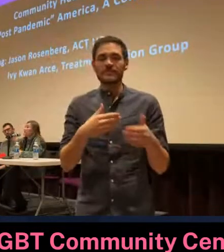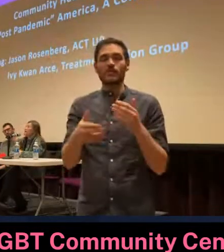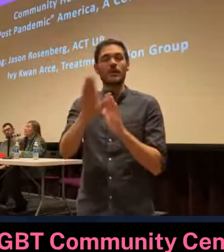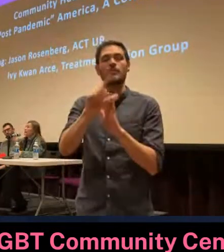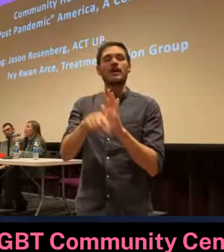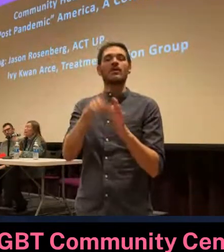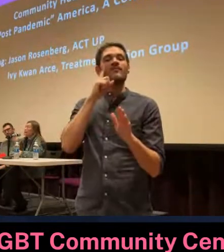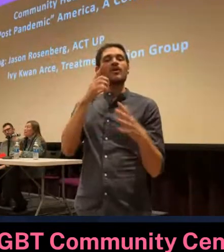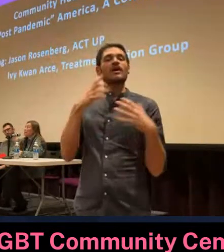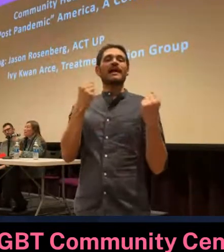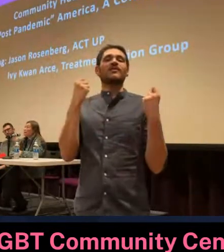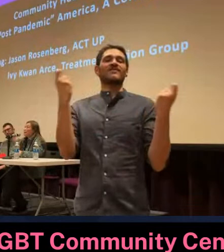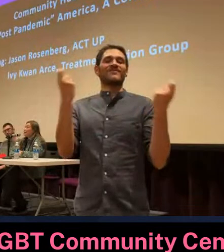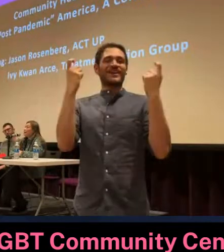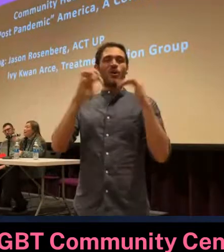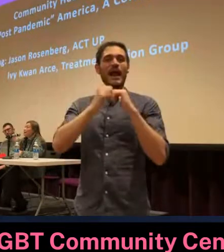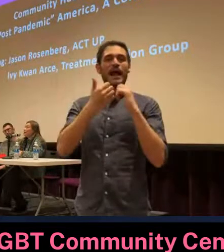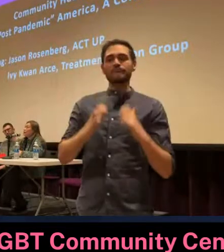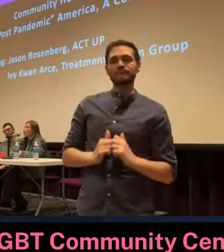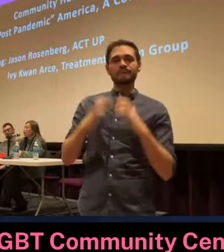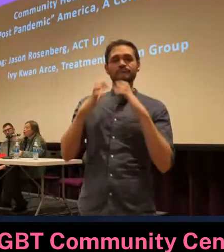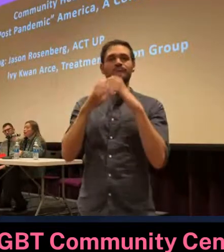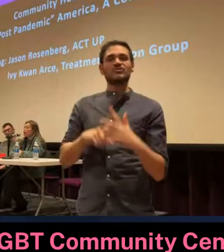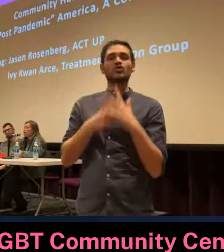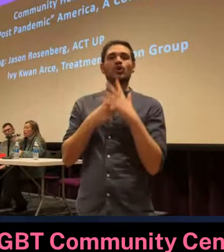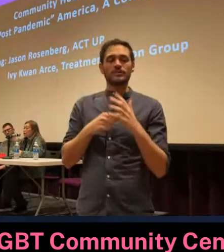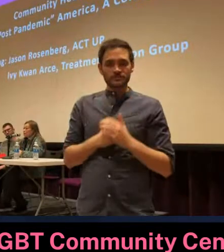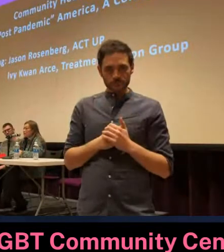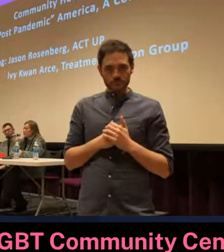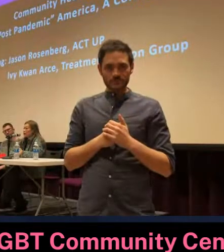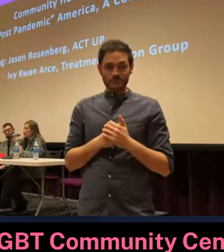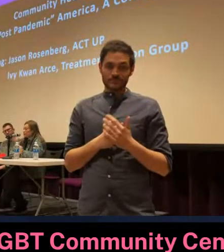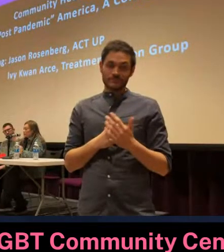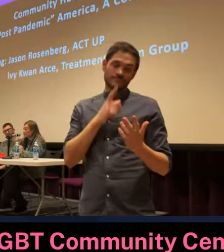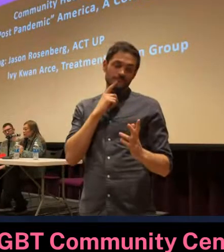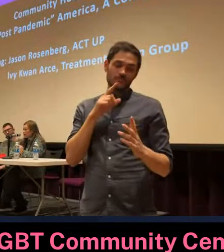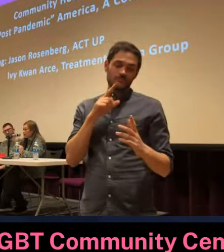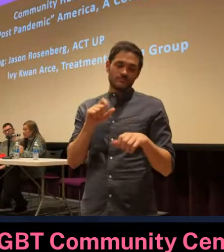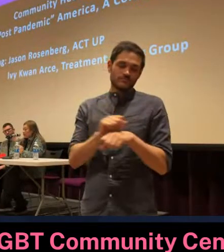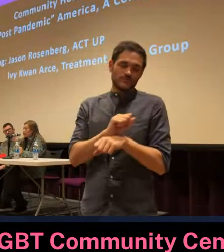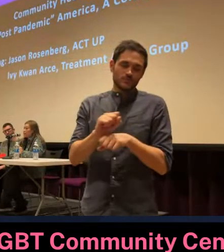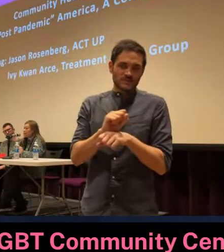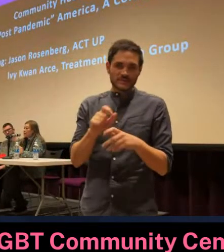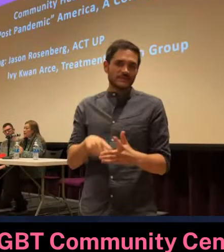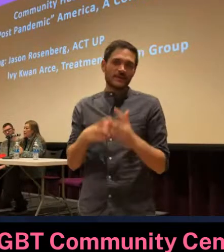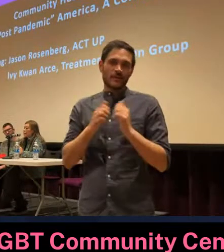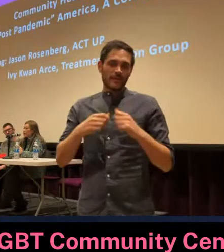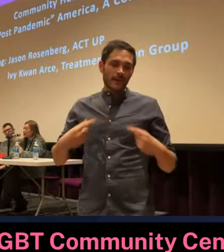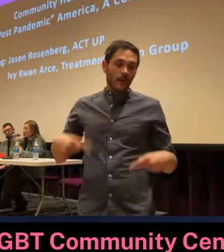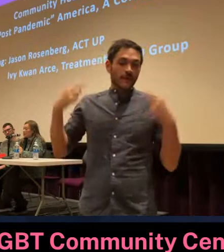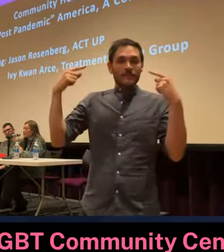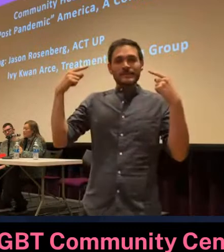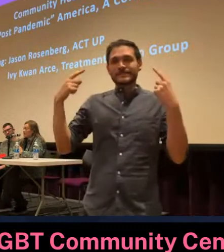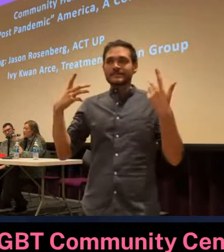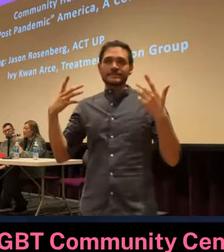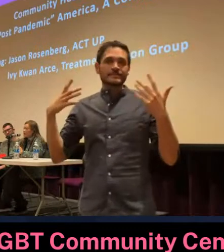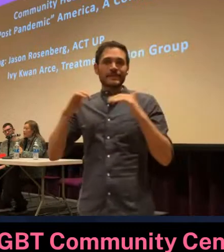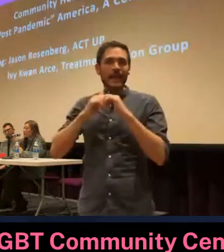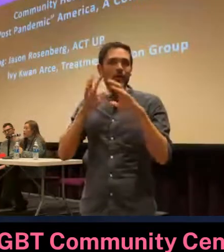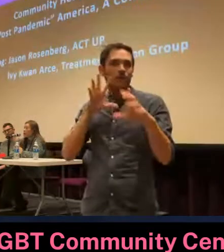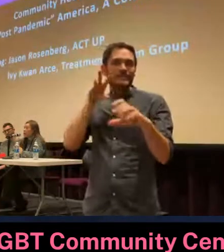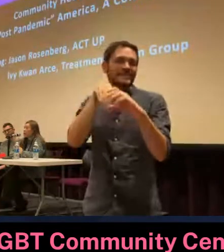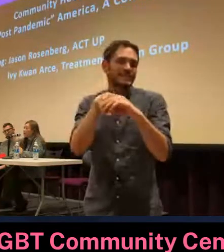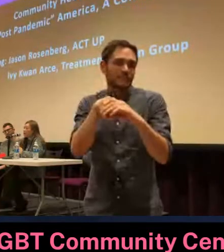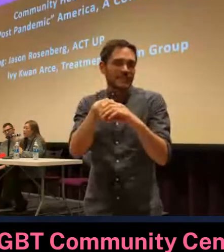started is that it started with a lot of arguments about participating at Pride.